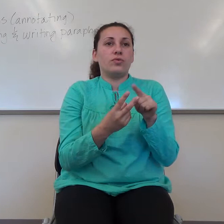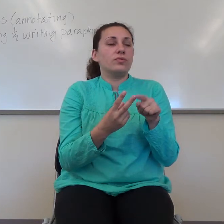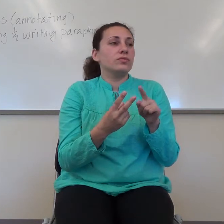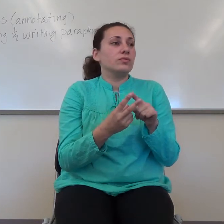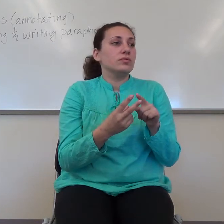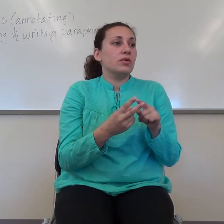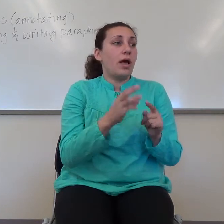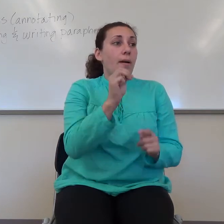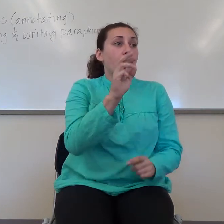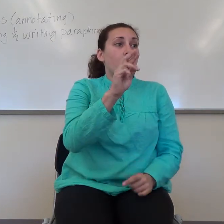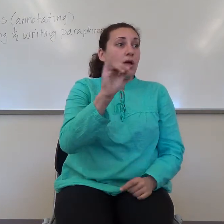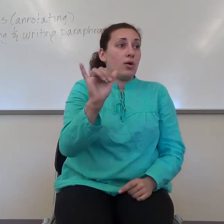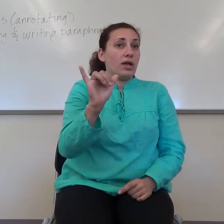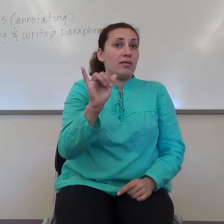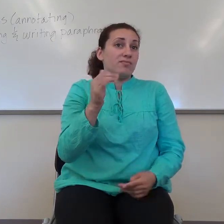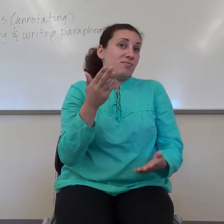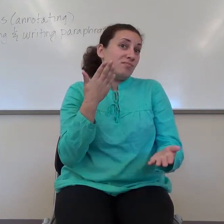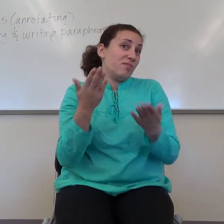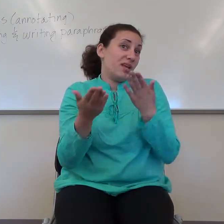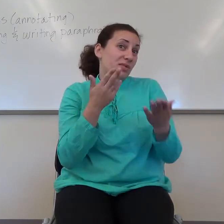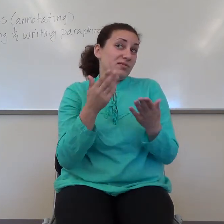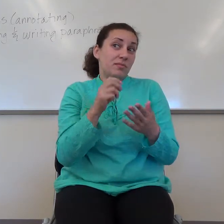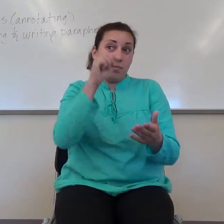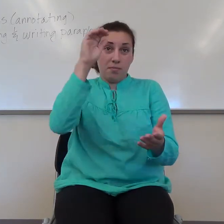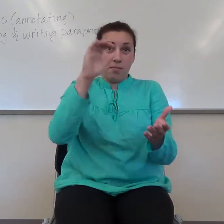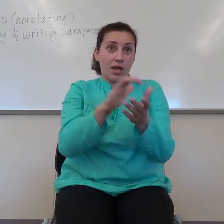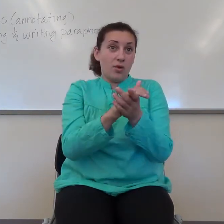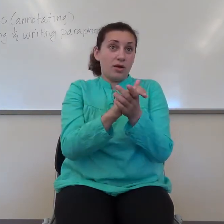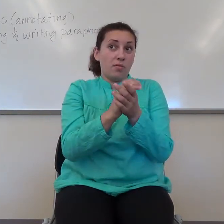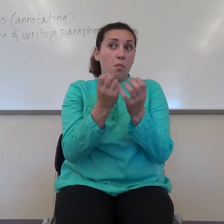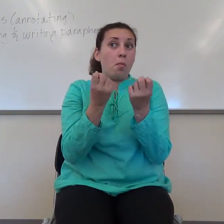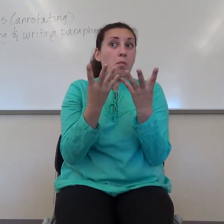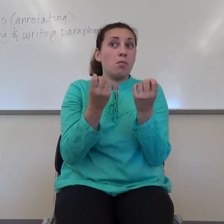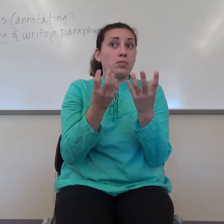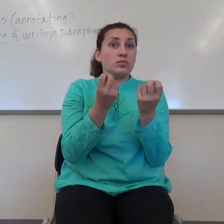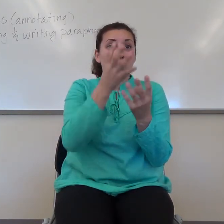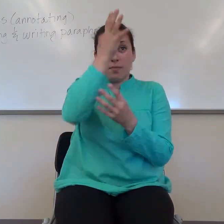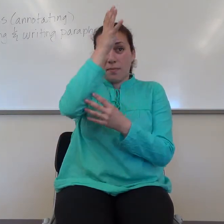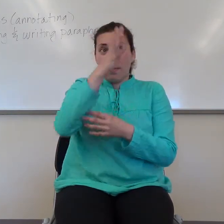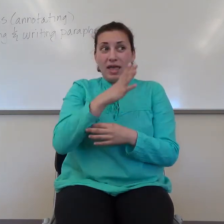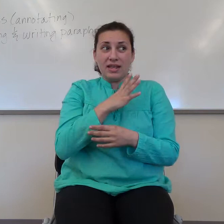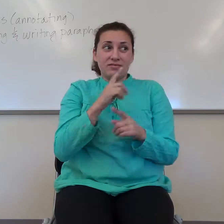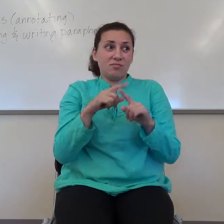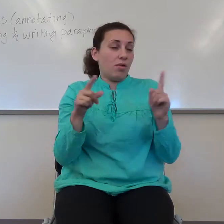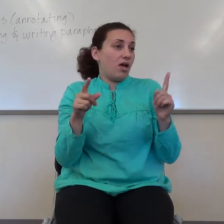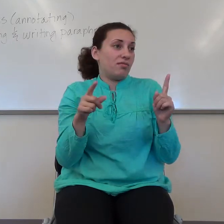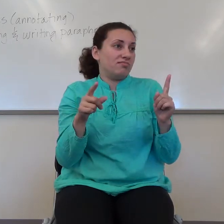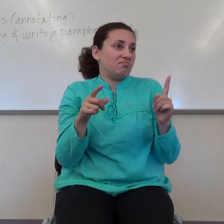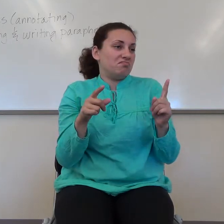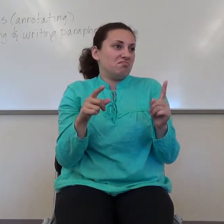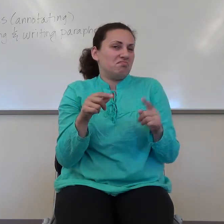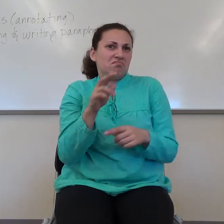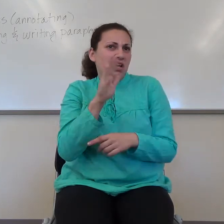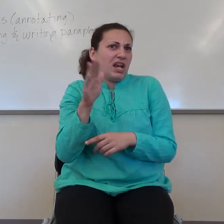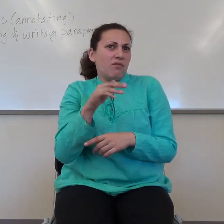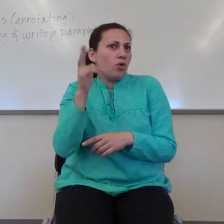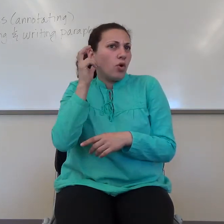may have been a polygamist, but I don't think she was. I've never heard that she was, but it's not to